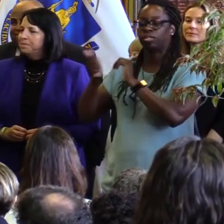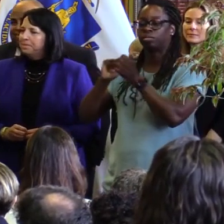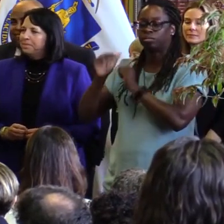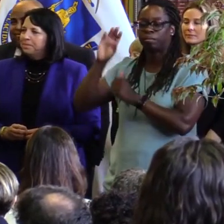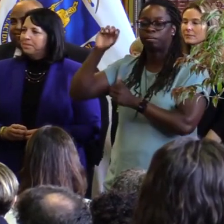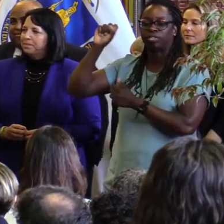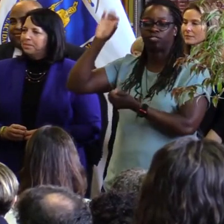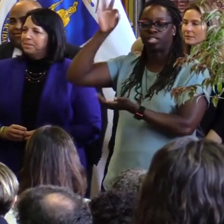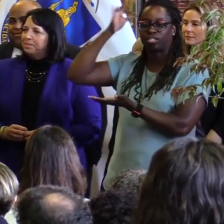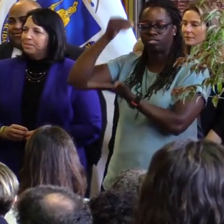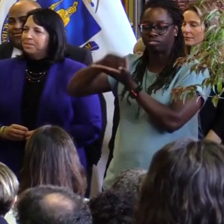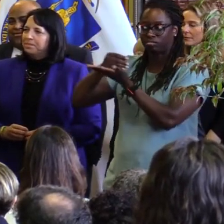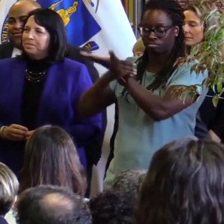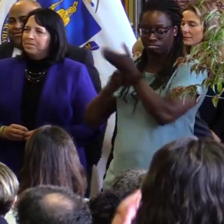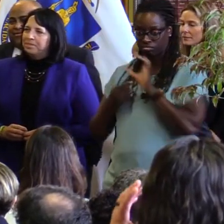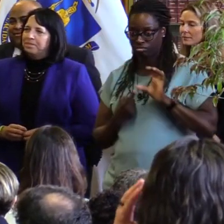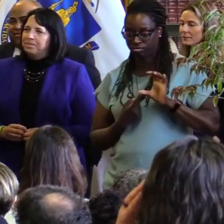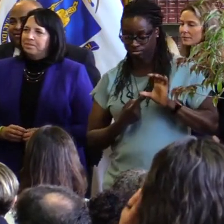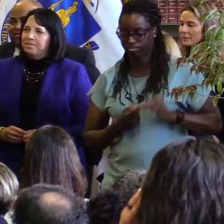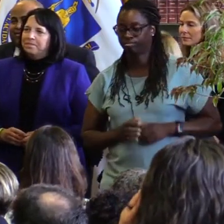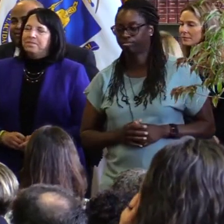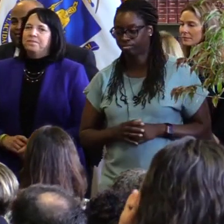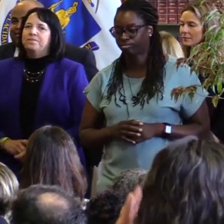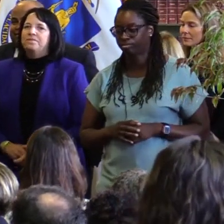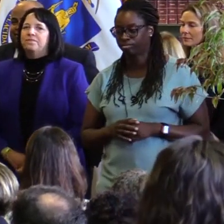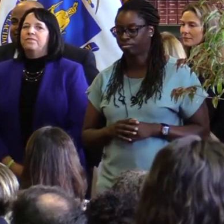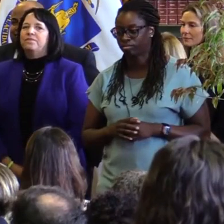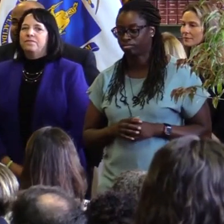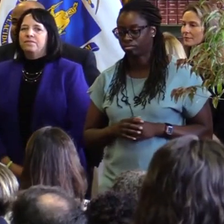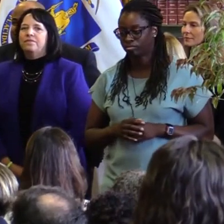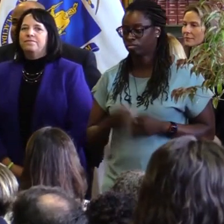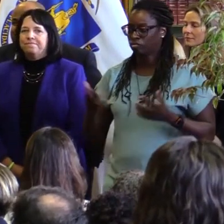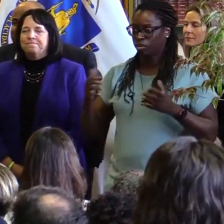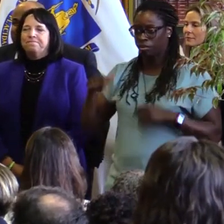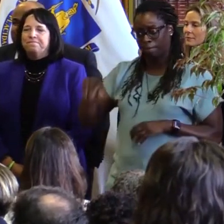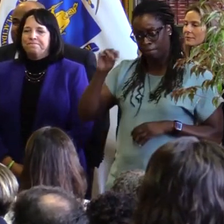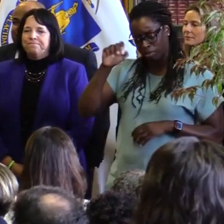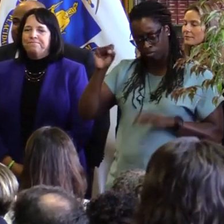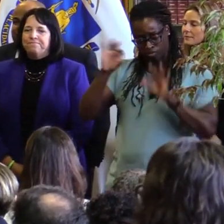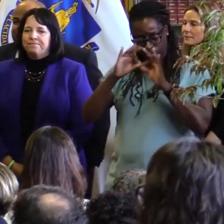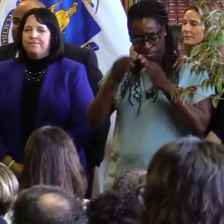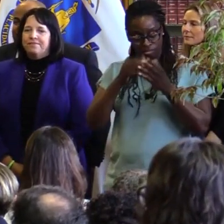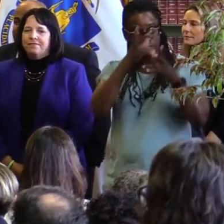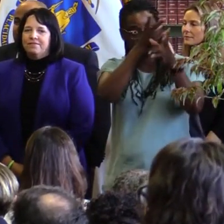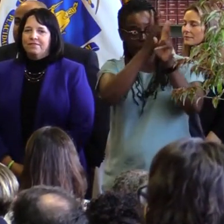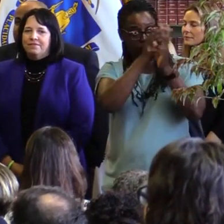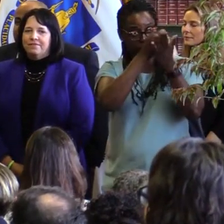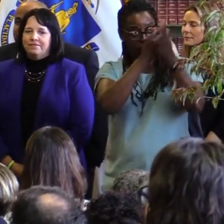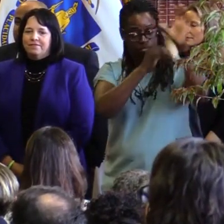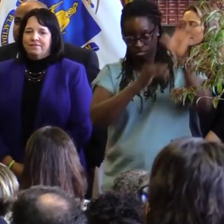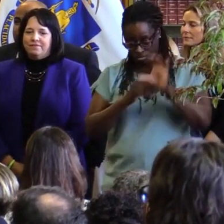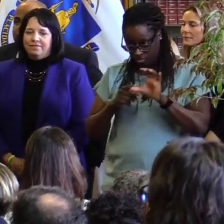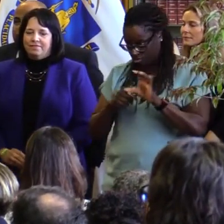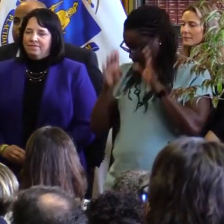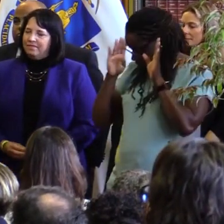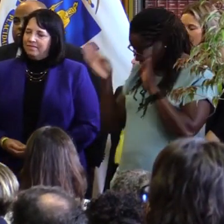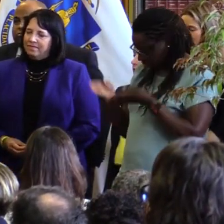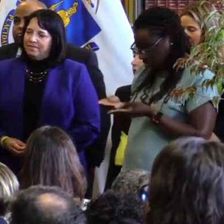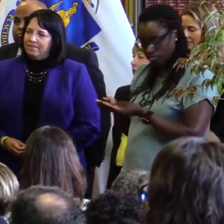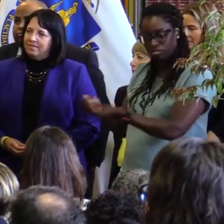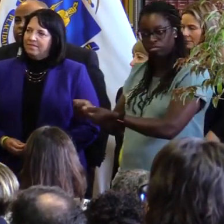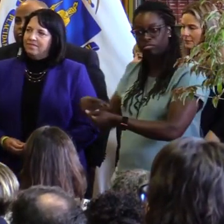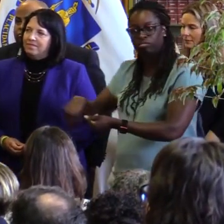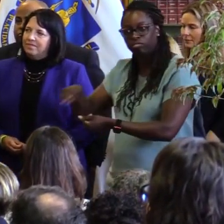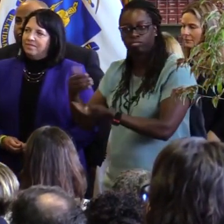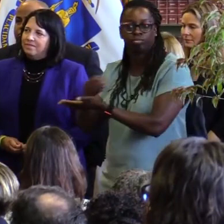and families in position to benefit directly from these investments. That's why we're doing something truly